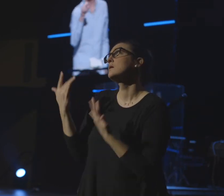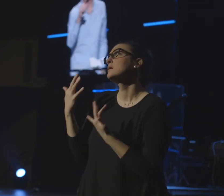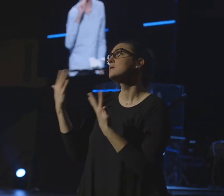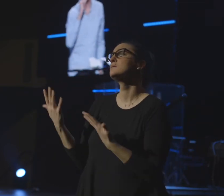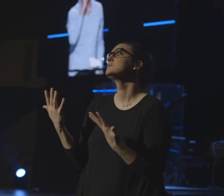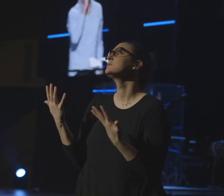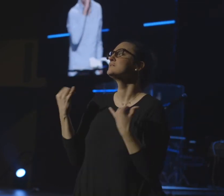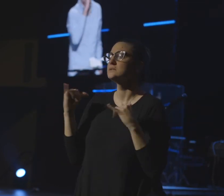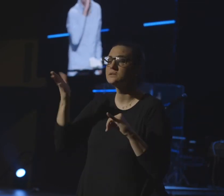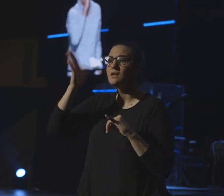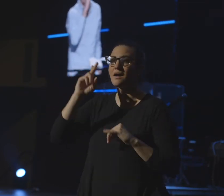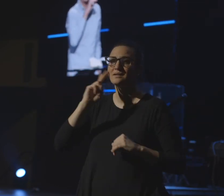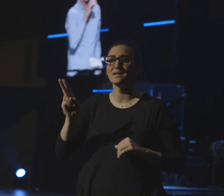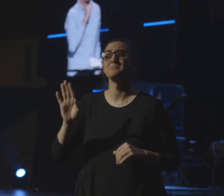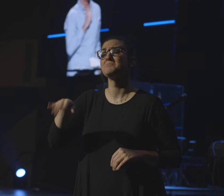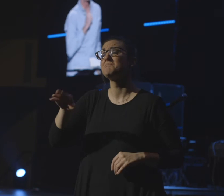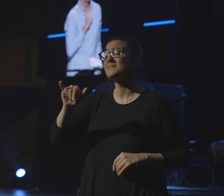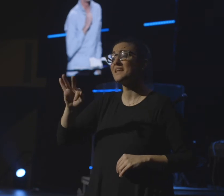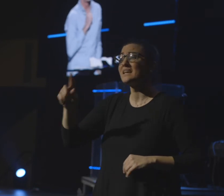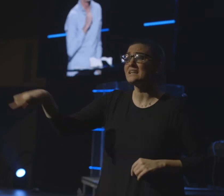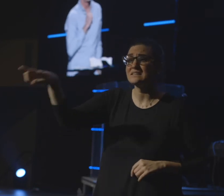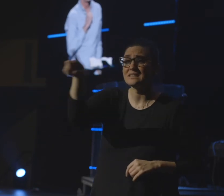childless in this room, whatever that means,